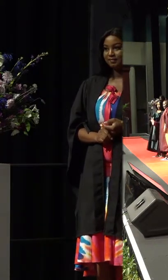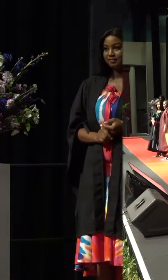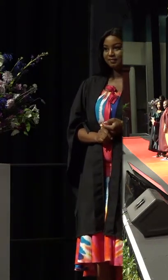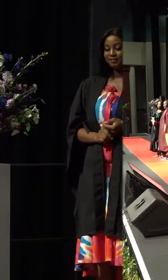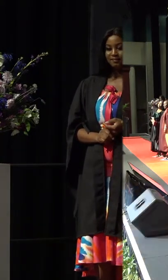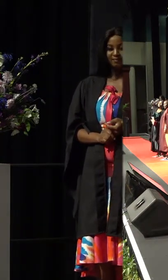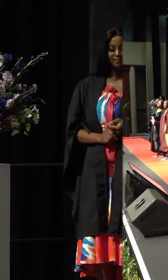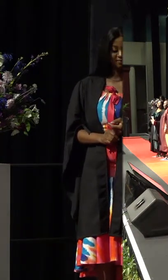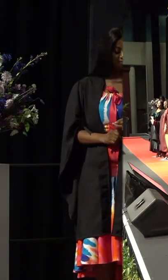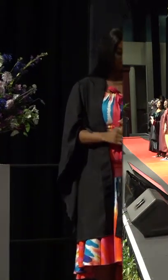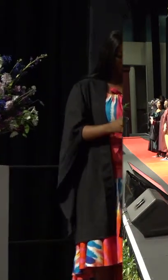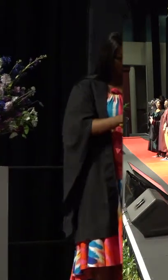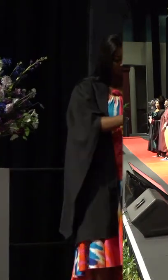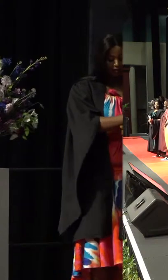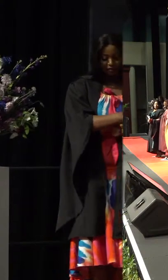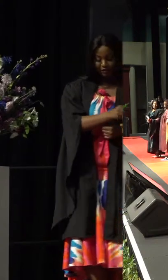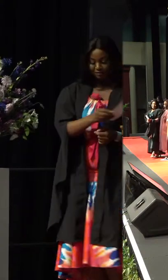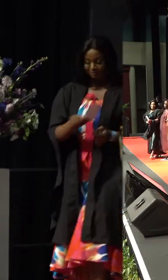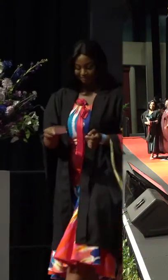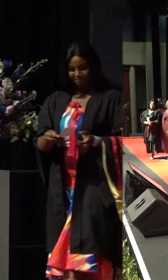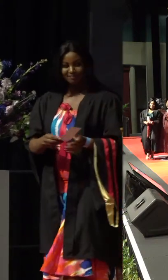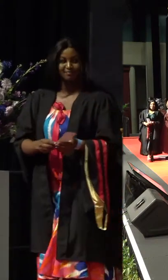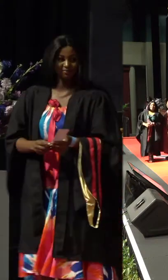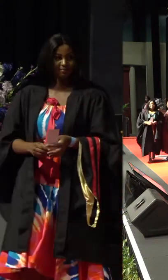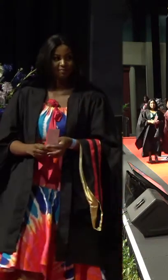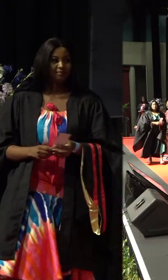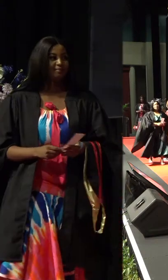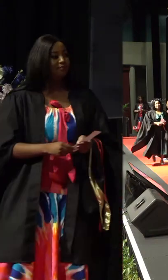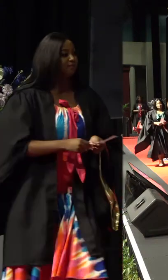Samukulilisiwe, Sitole.